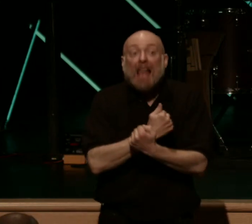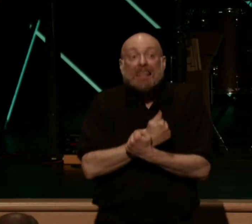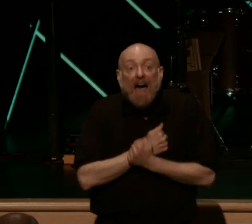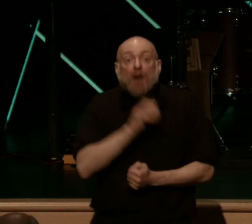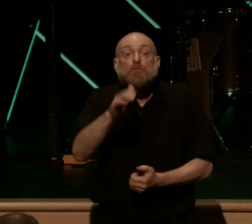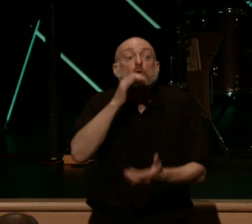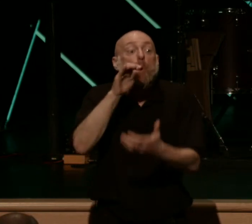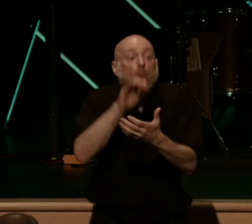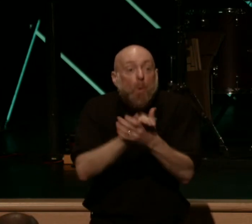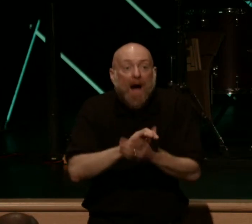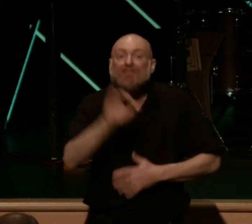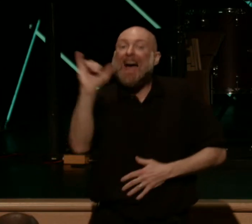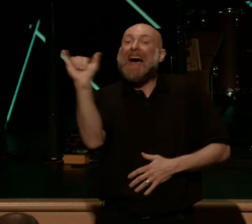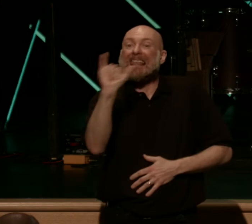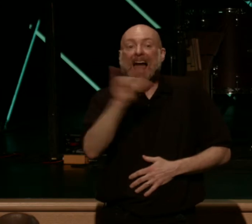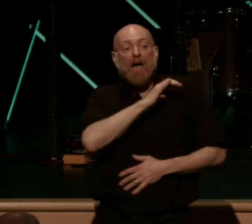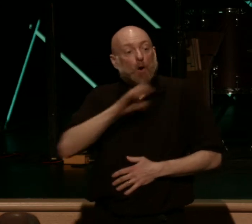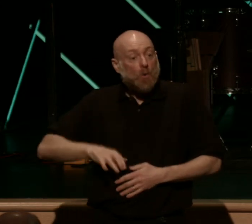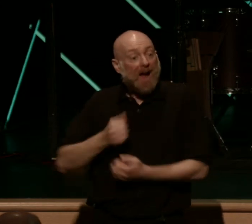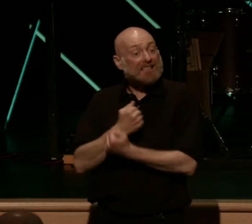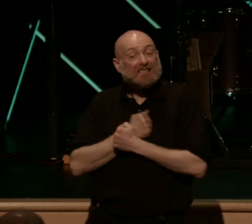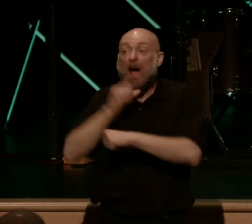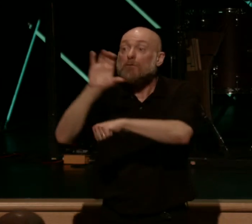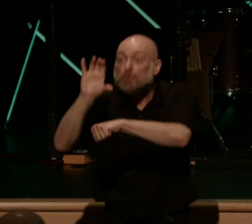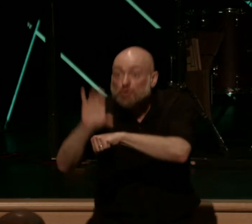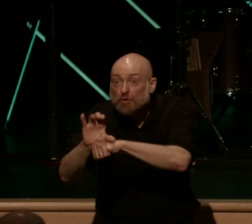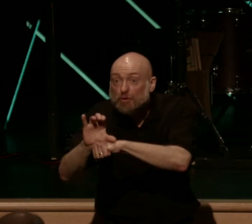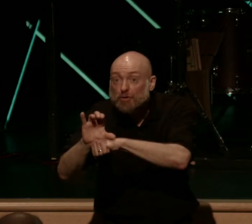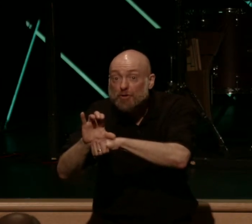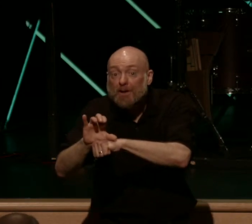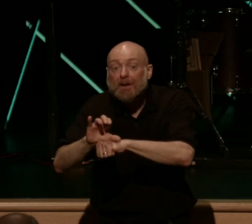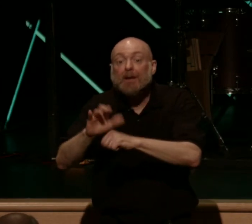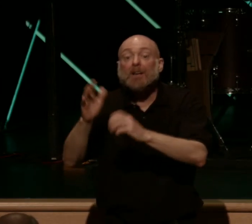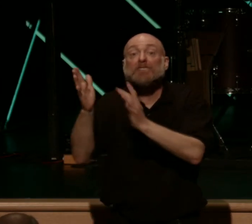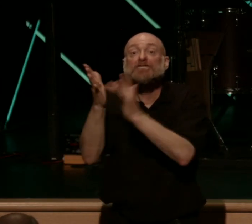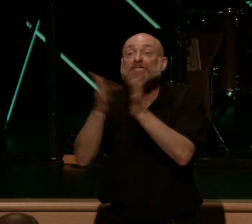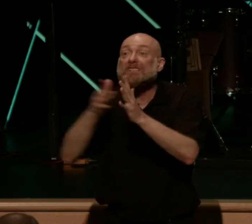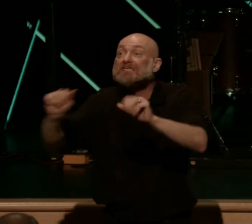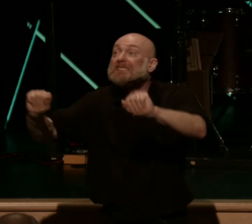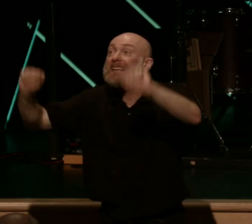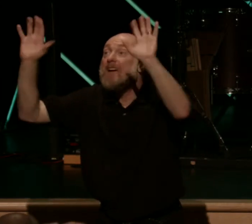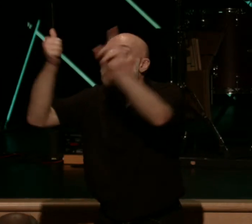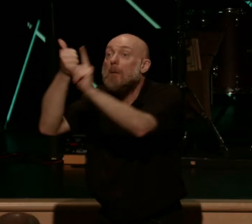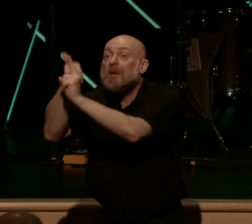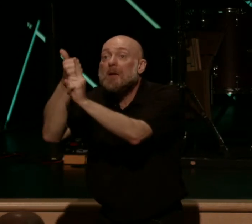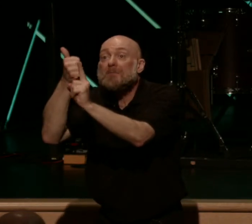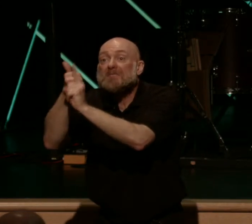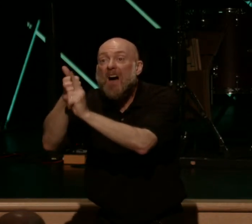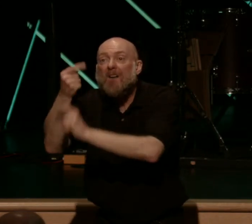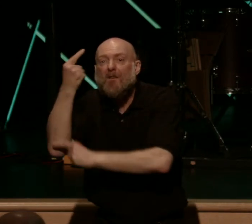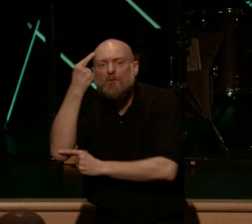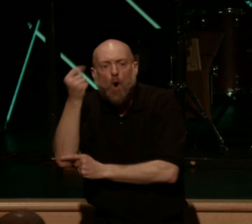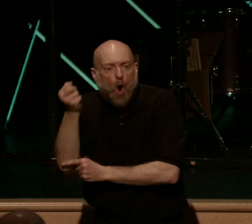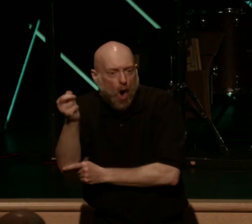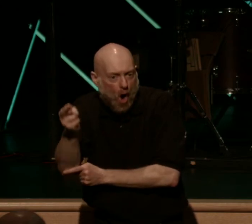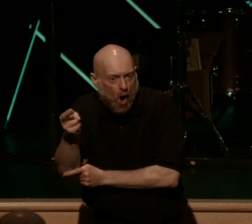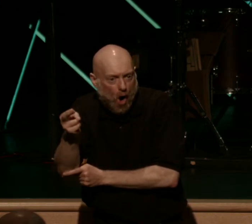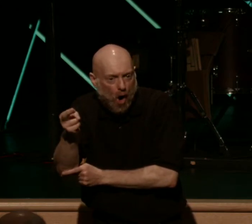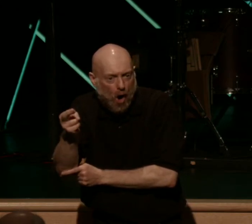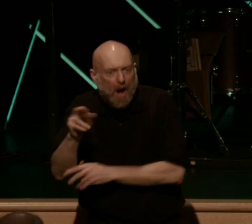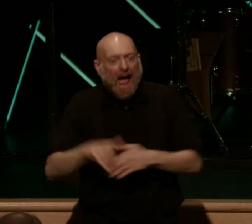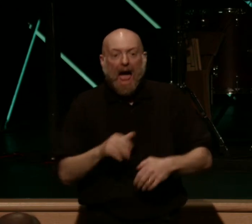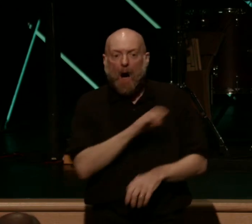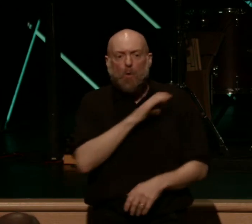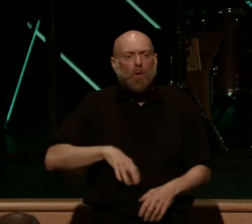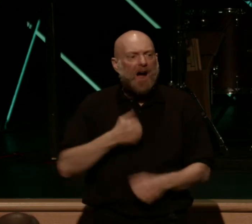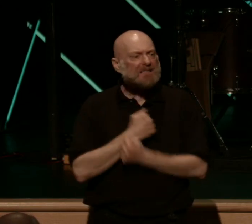your wives as Christ loved the church, notice, and gave himself up for her. How did Christ